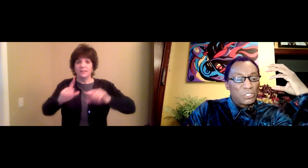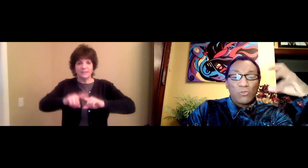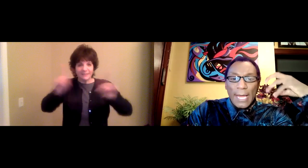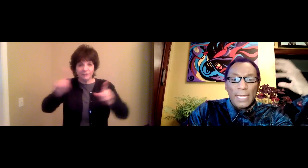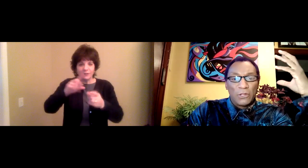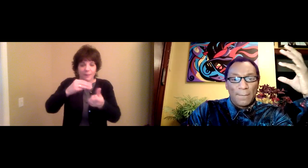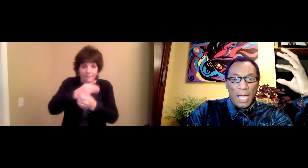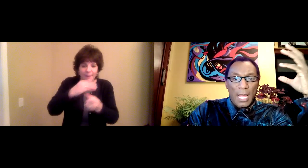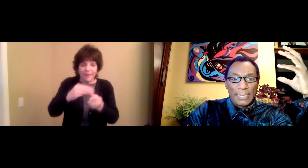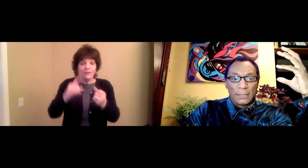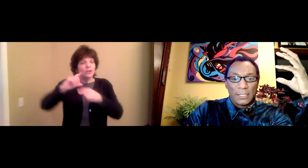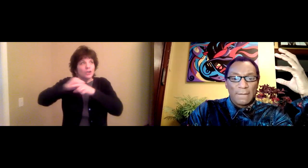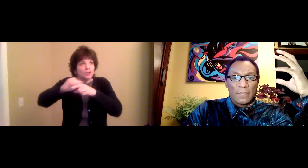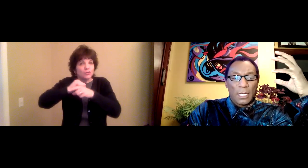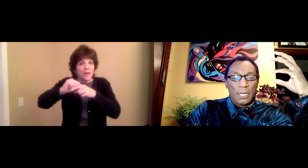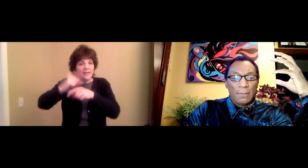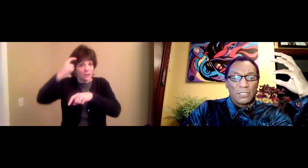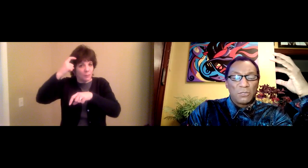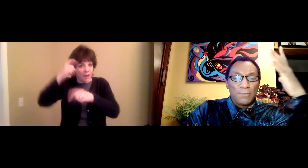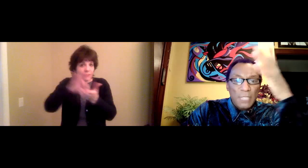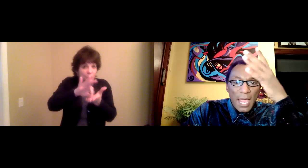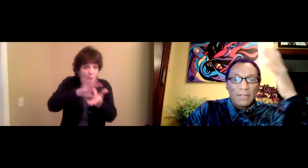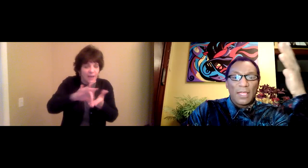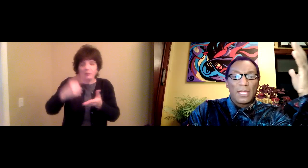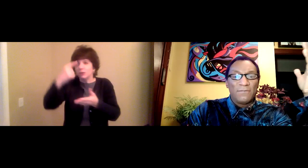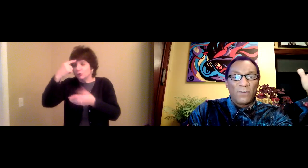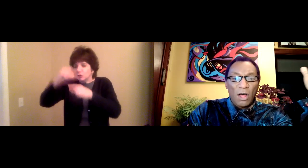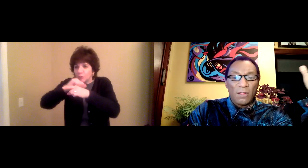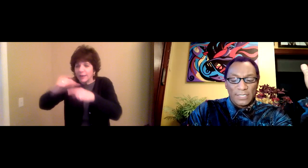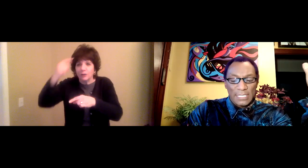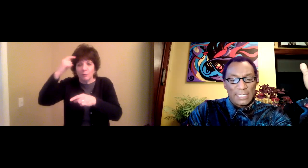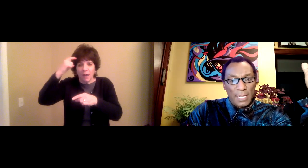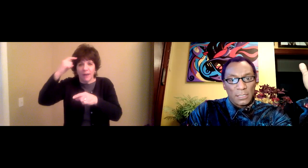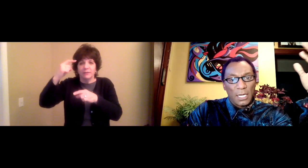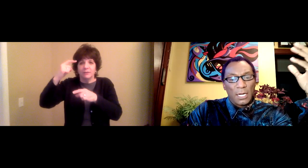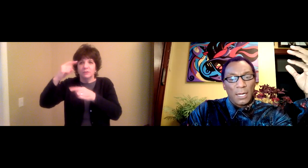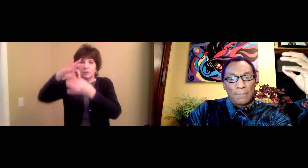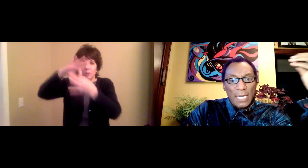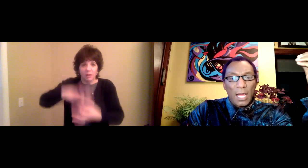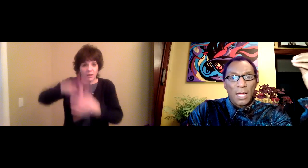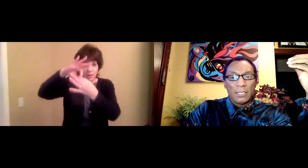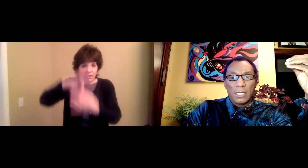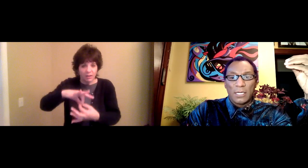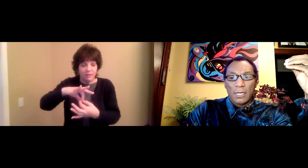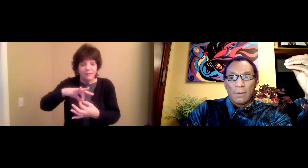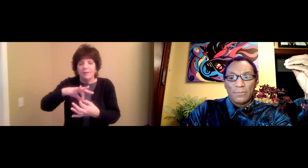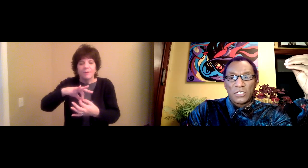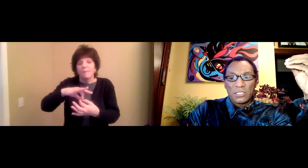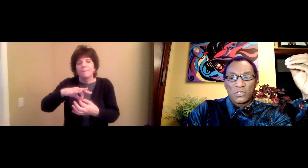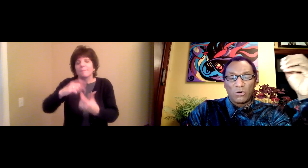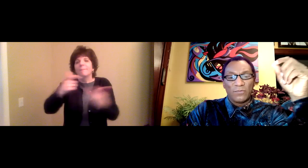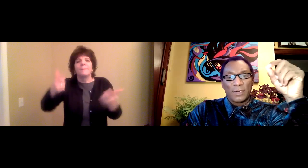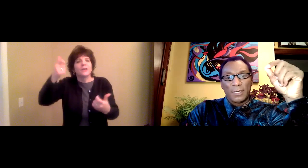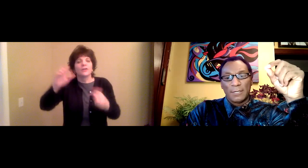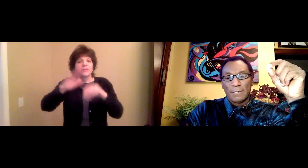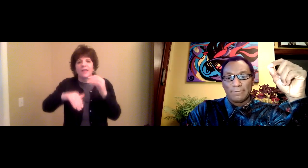you're training your mind to kind of evolve in a sense beyond just